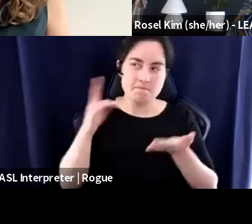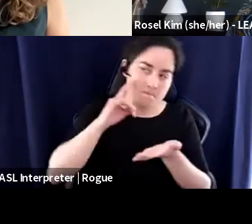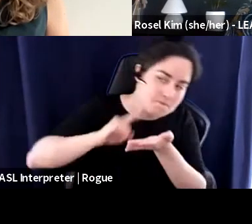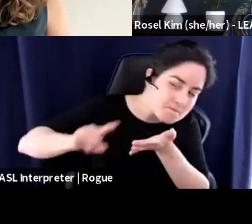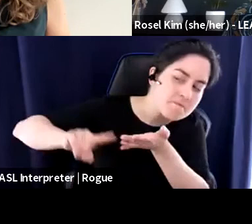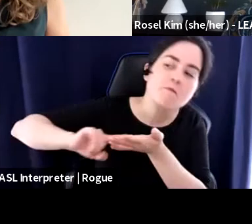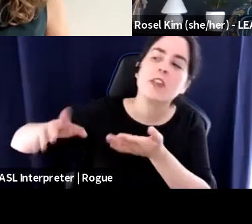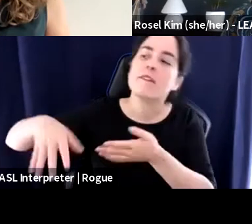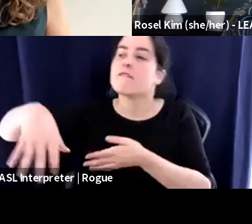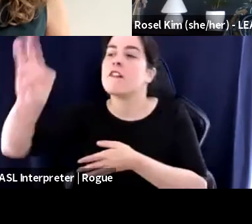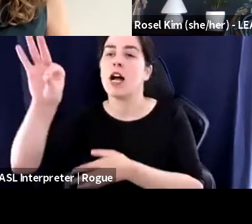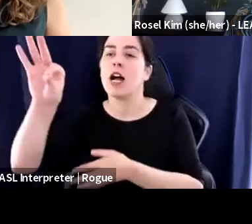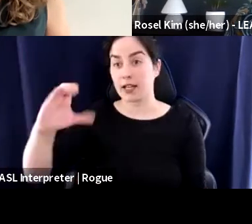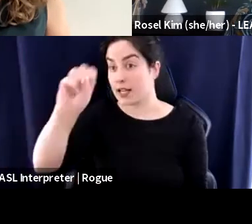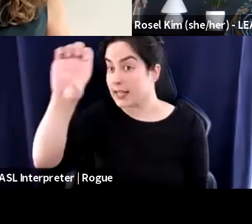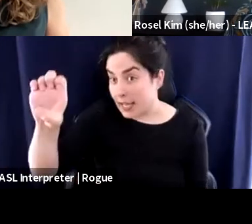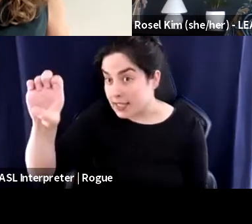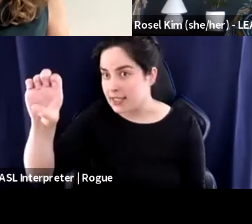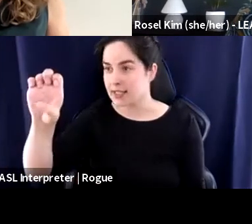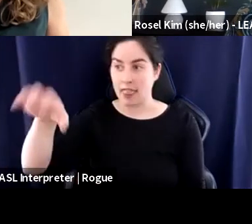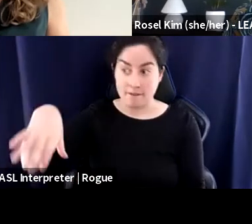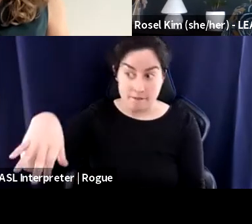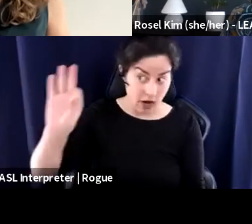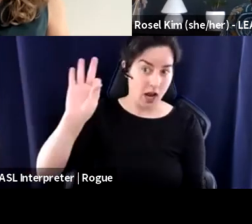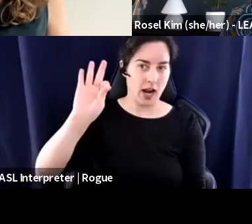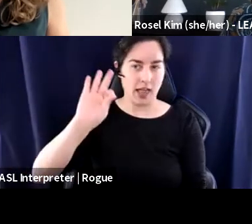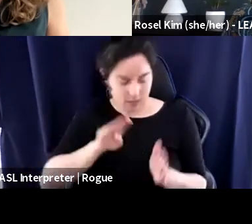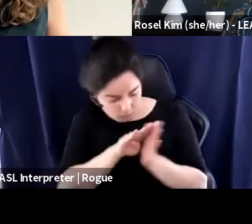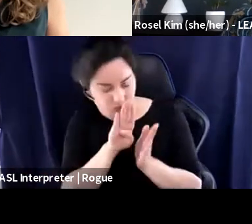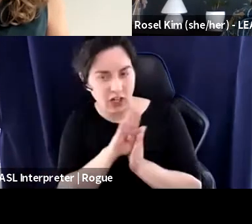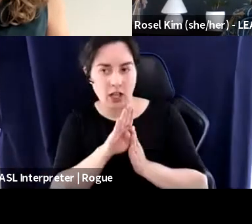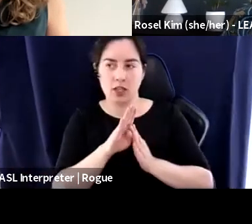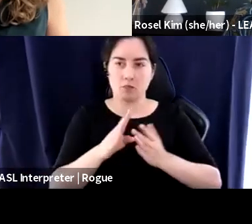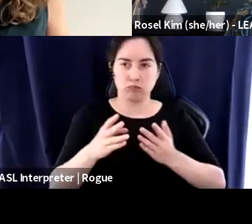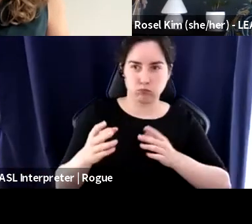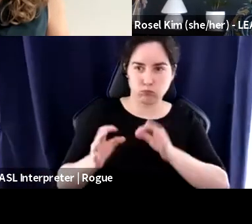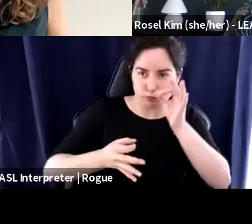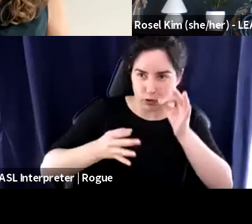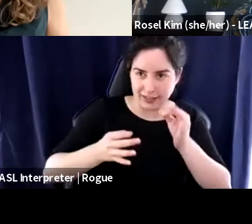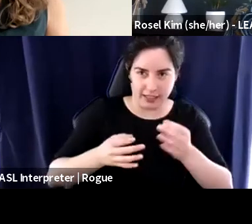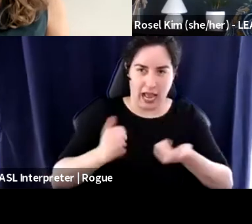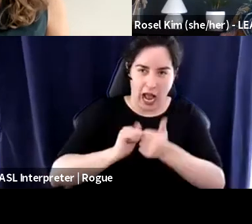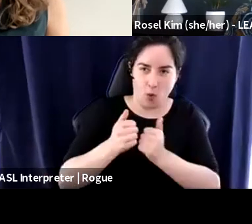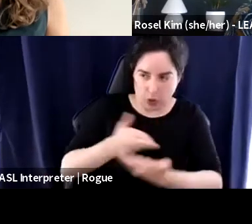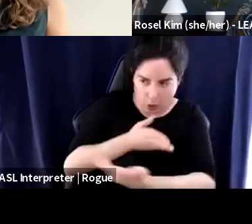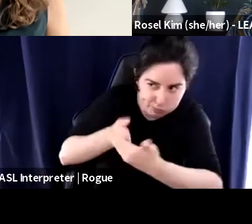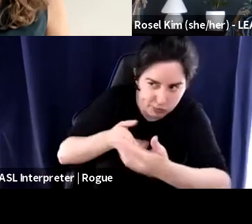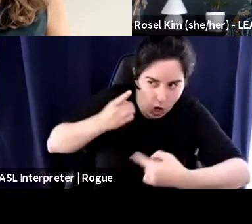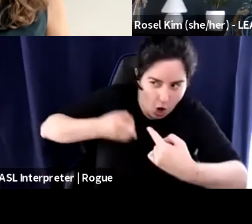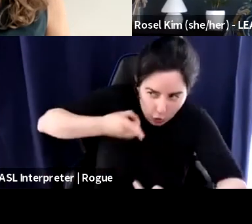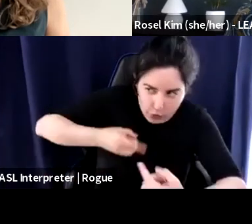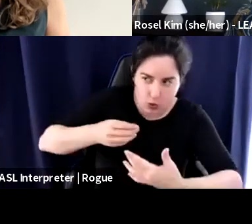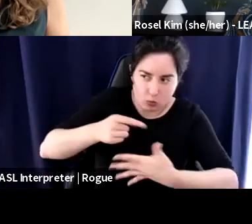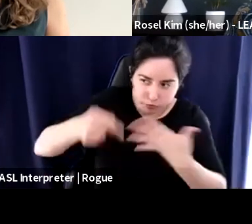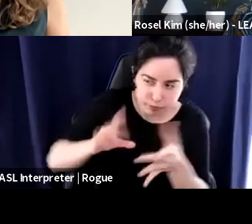developing arguments. But we do have volunteers both doing some legal